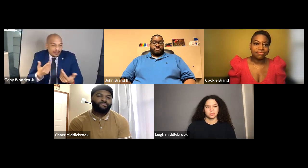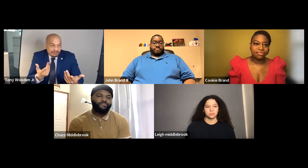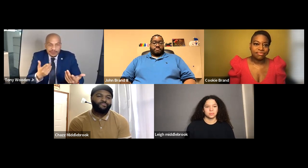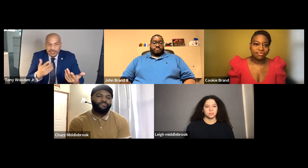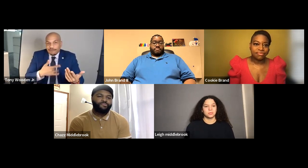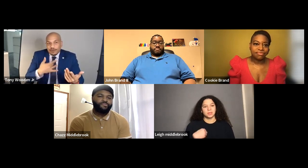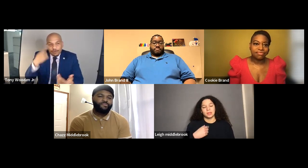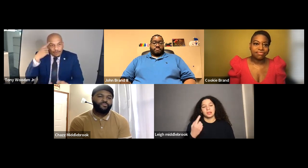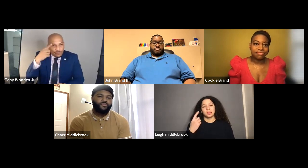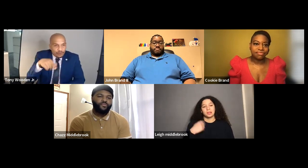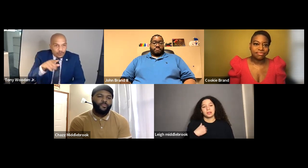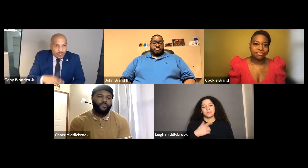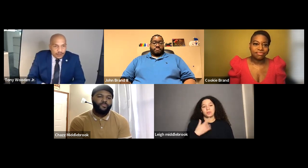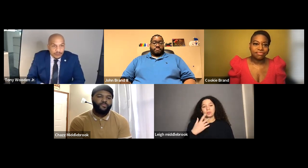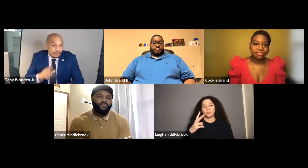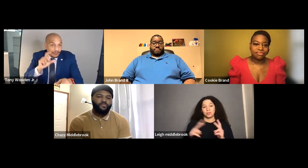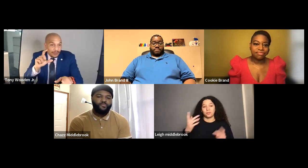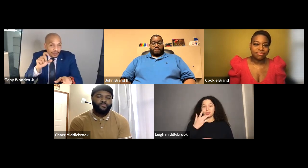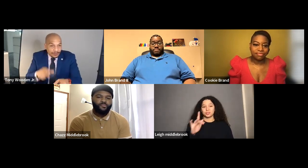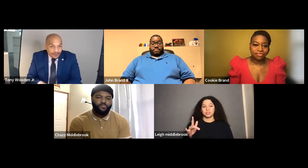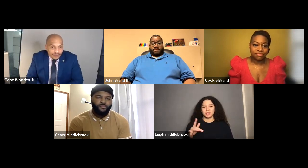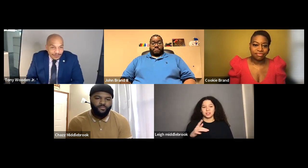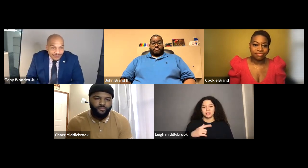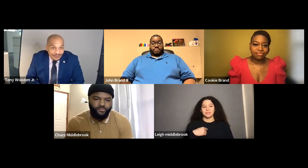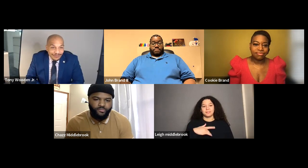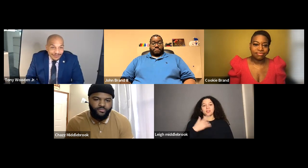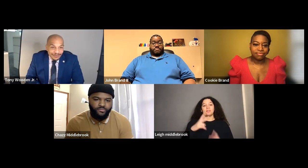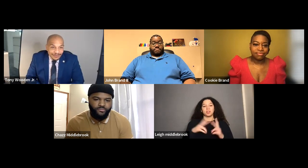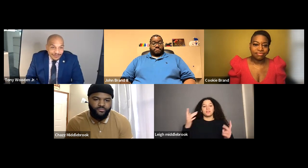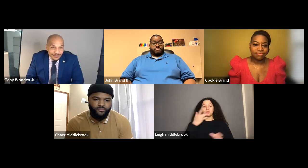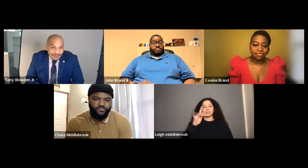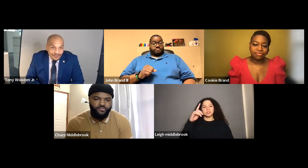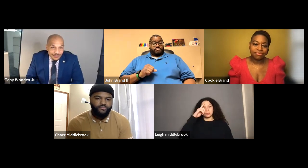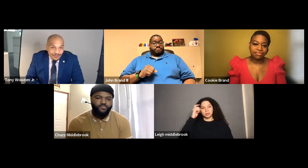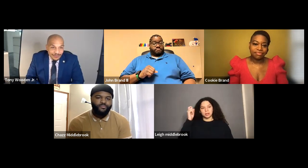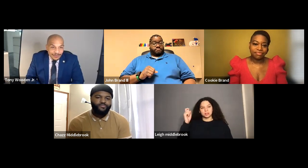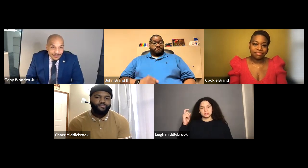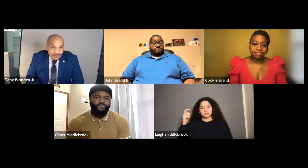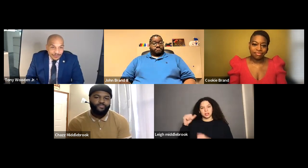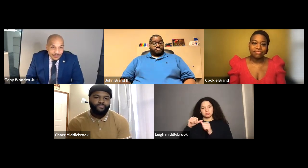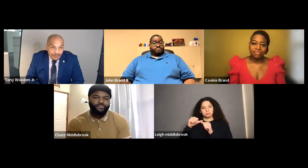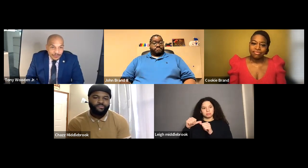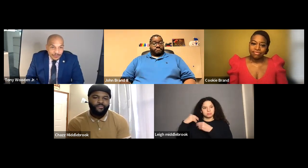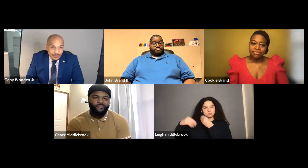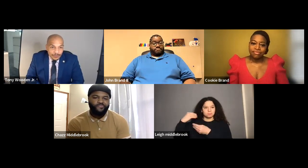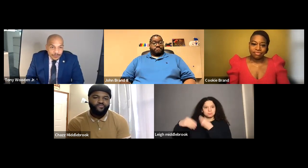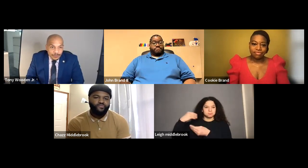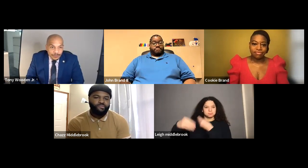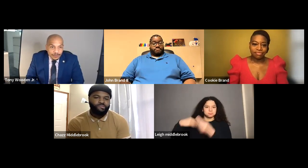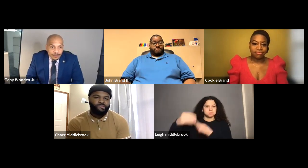access to language from the moment you were born. So how does that feel for you all? And Lee is saying, you know, I feel extremely fortunate because